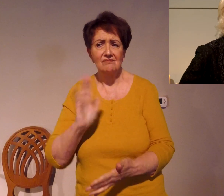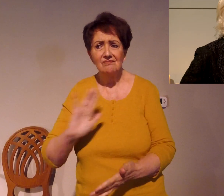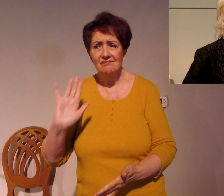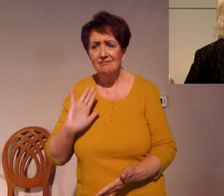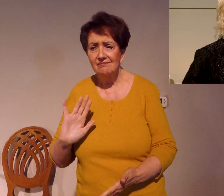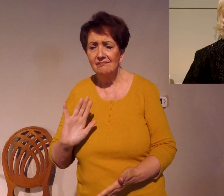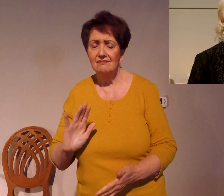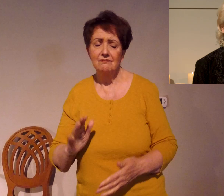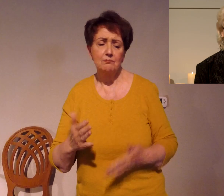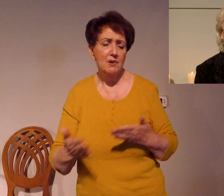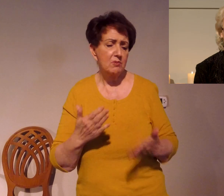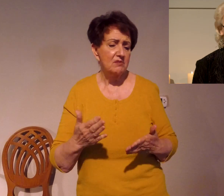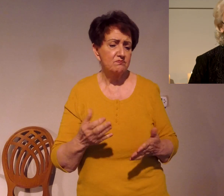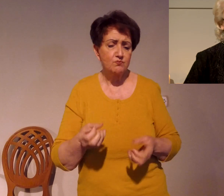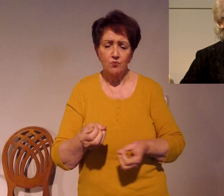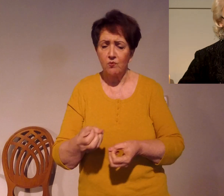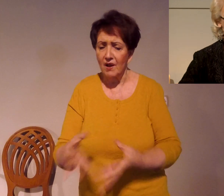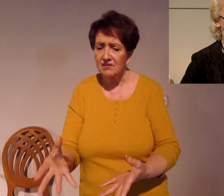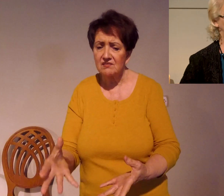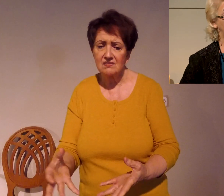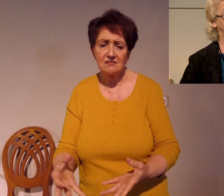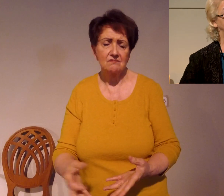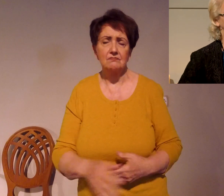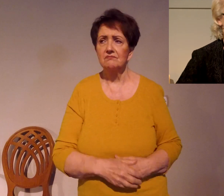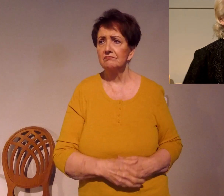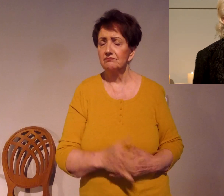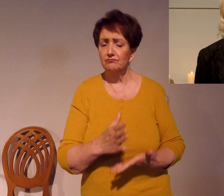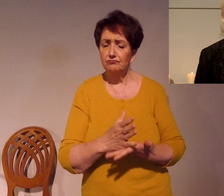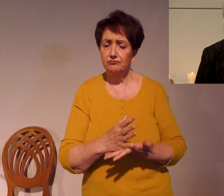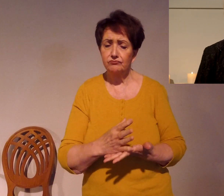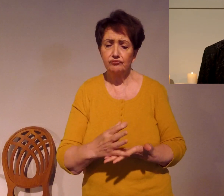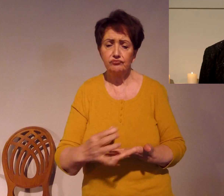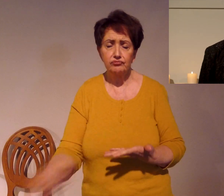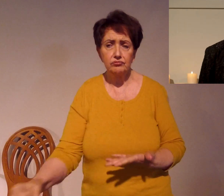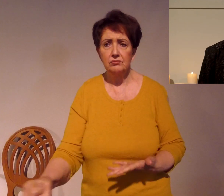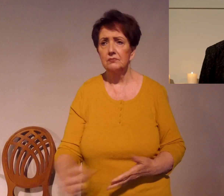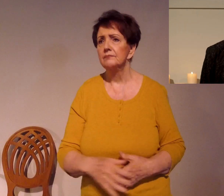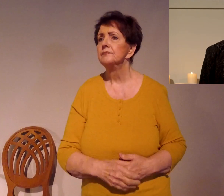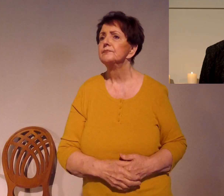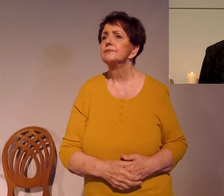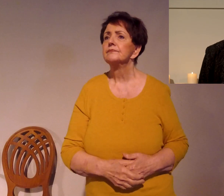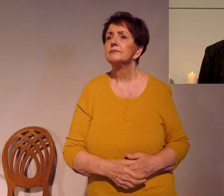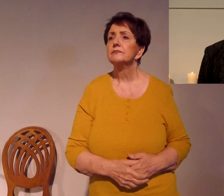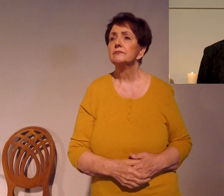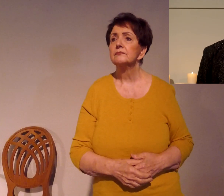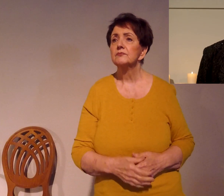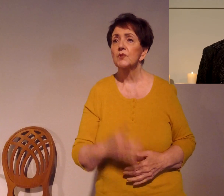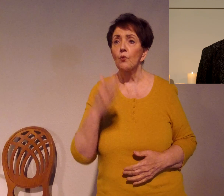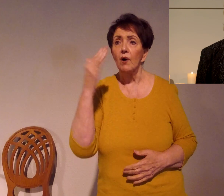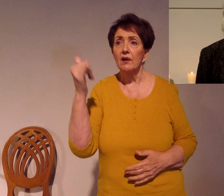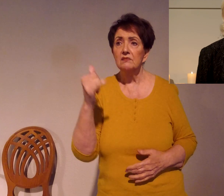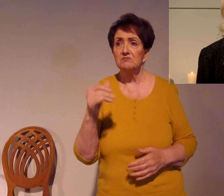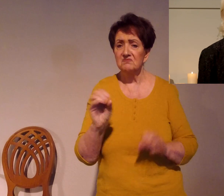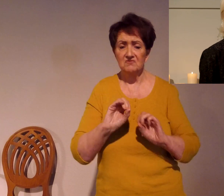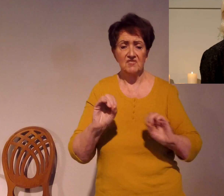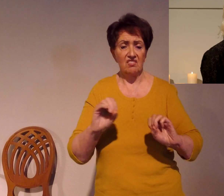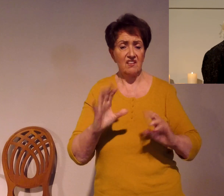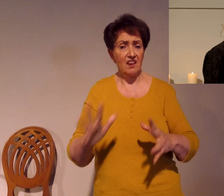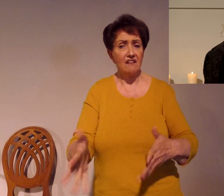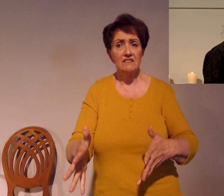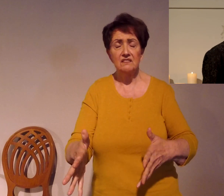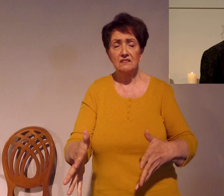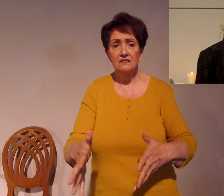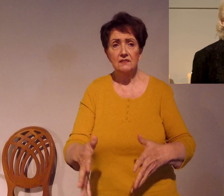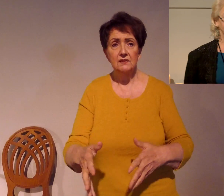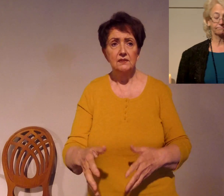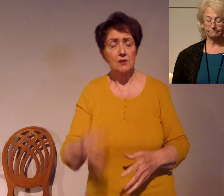maybe squandered, somehow wasted away because there wasn't any left. So he decides